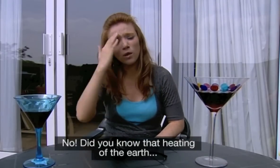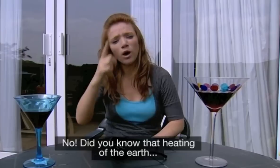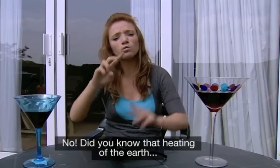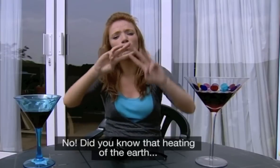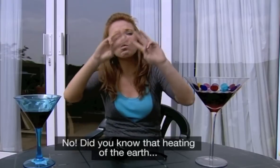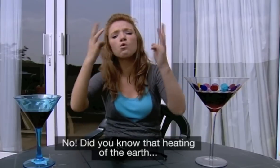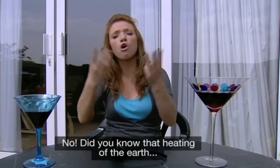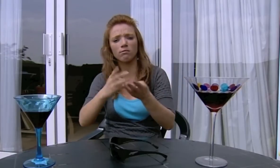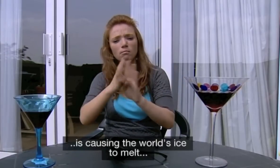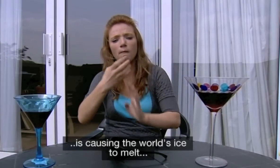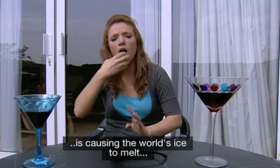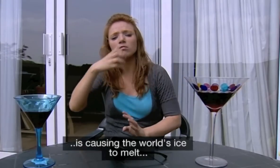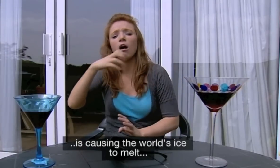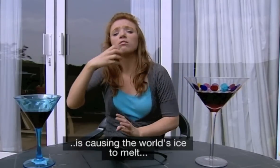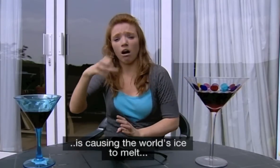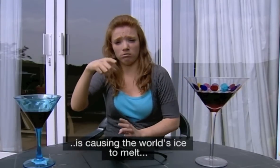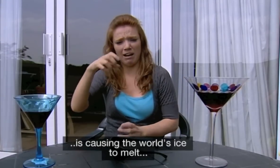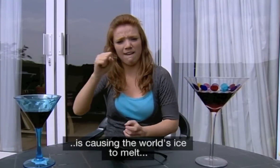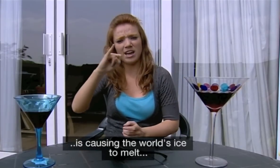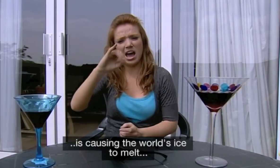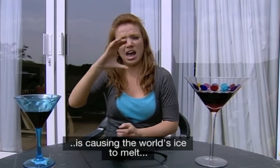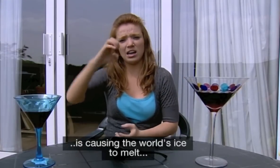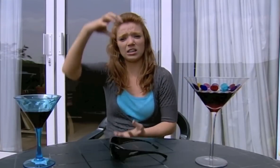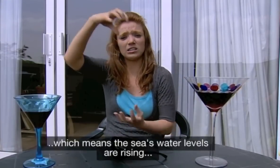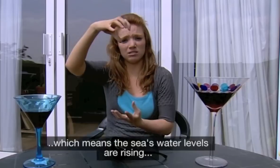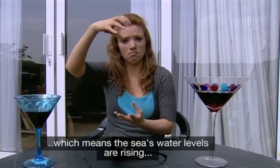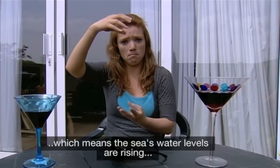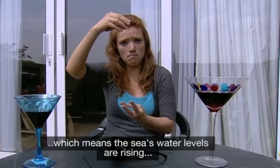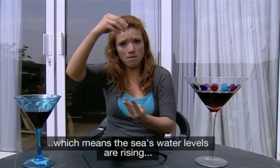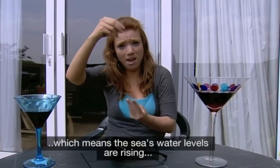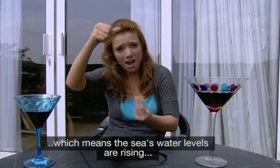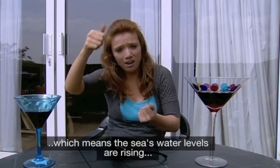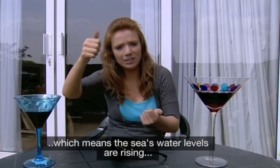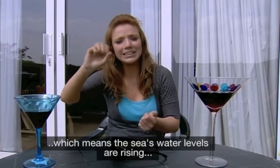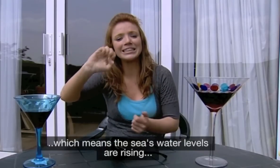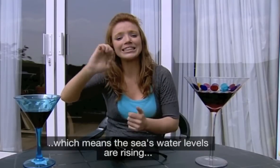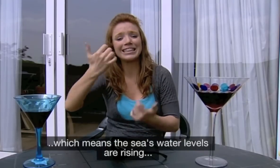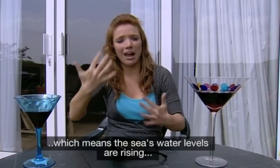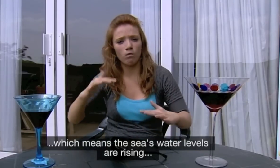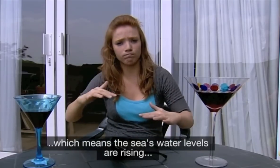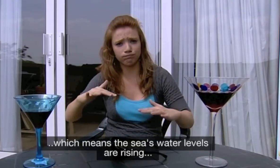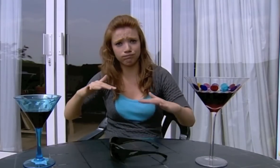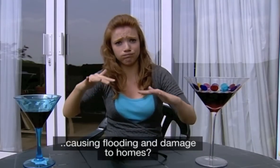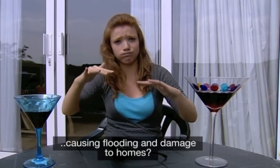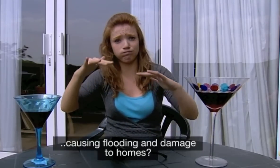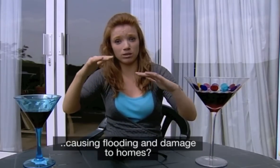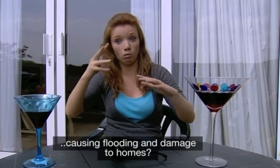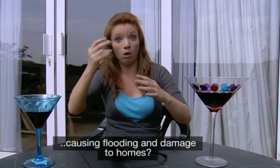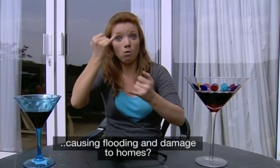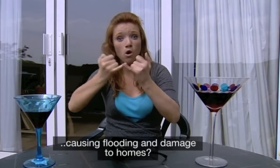know that heating of the Earth is causing the world's ice to melt, which means the sea's water levels are rising, causing flooding and damage to